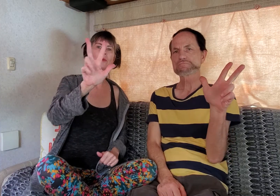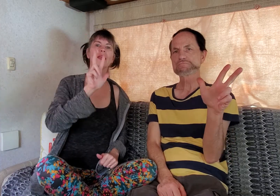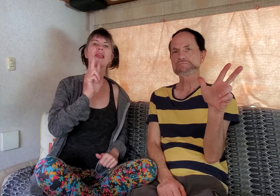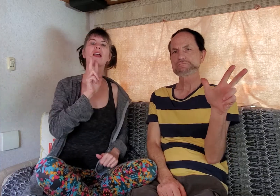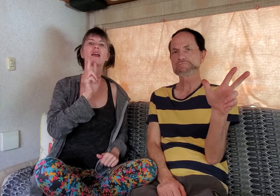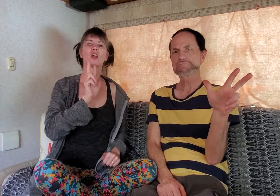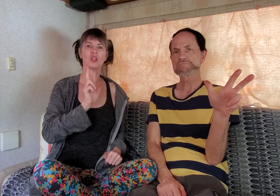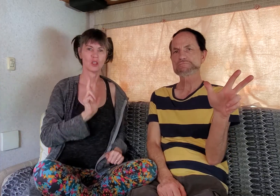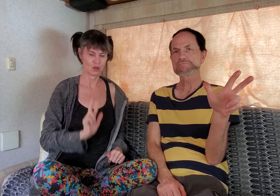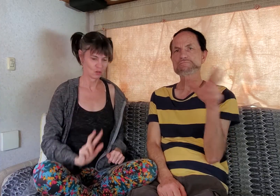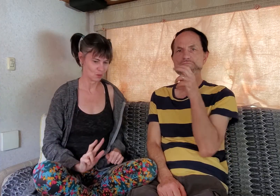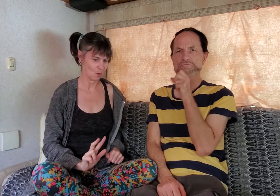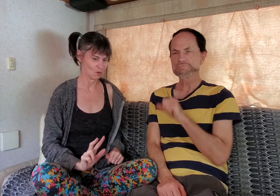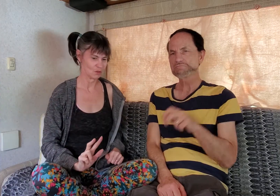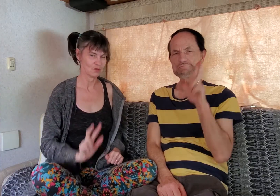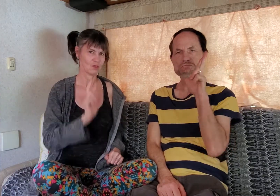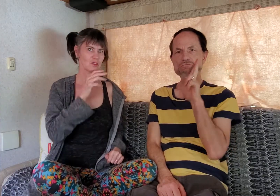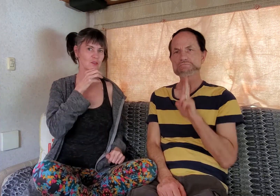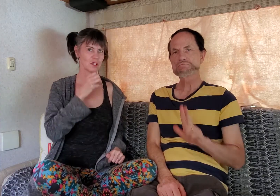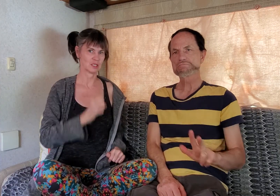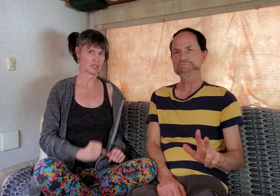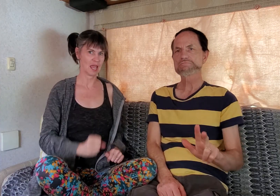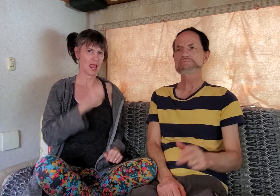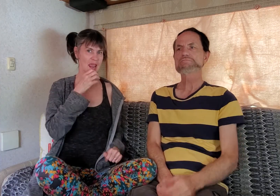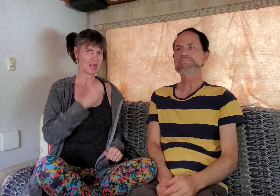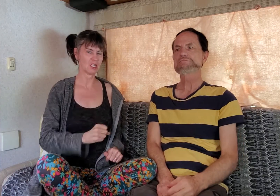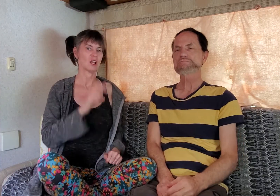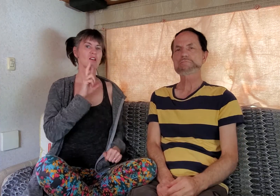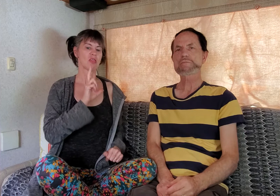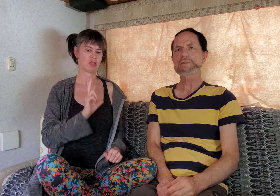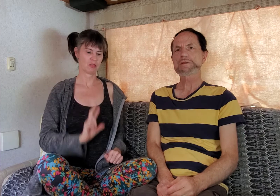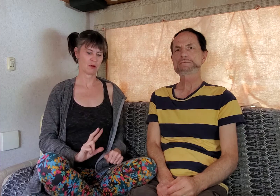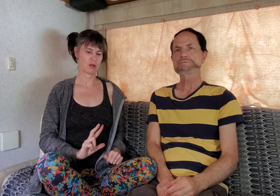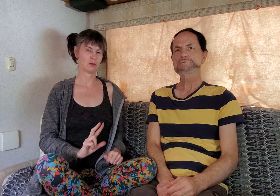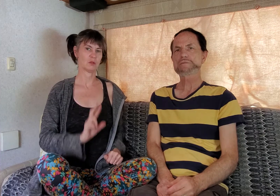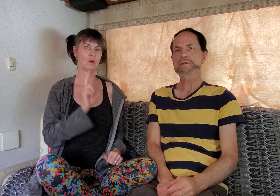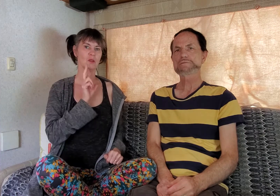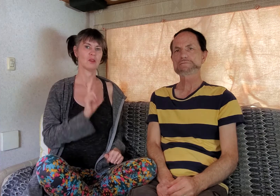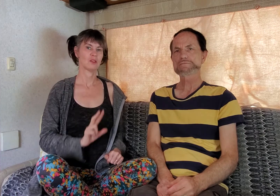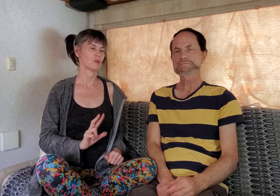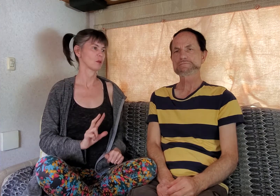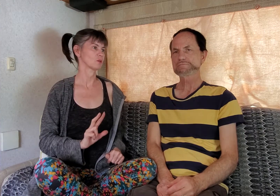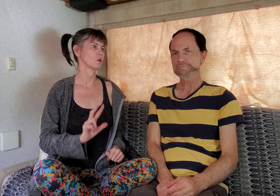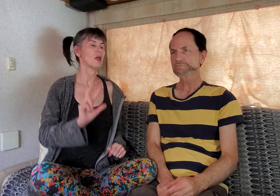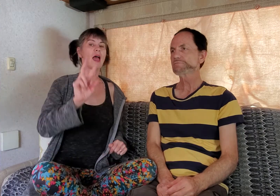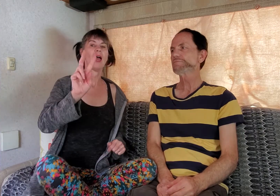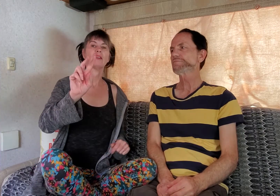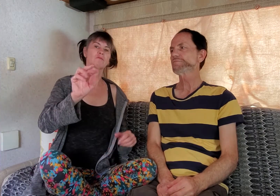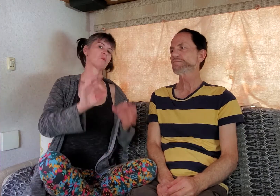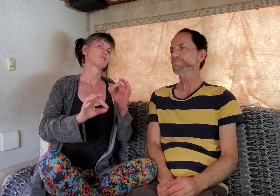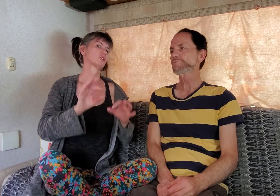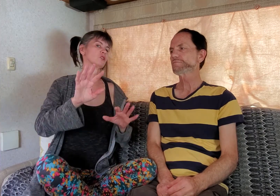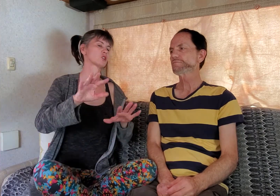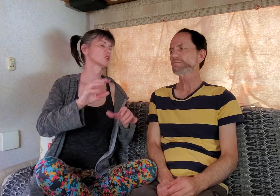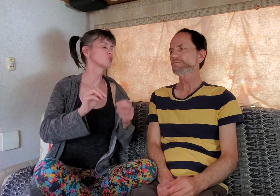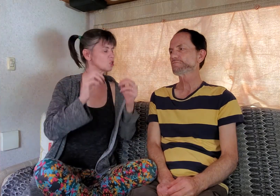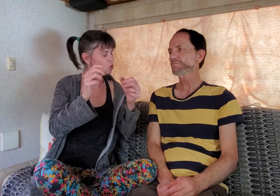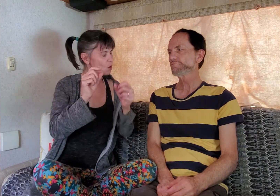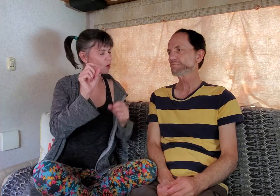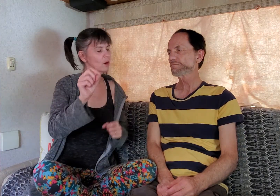3 years old. So this is the age, 3 years old. 3 years old. And just a short, quick